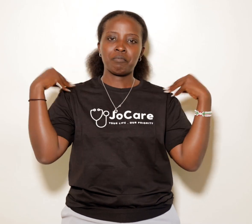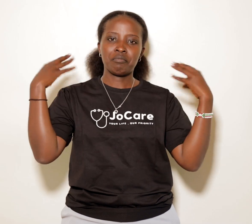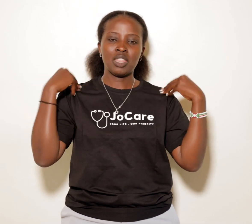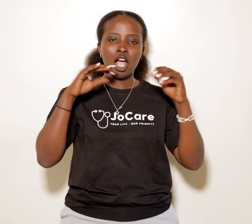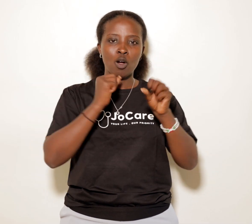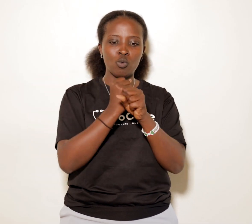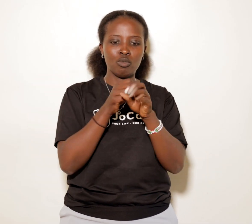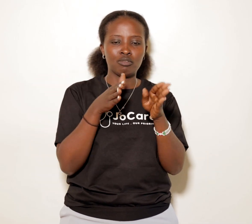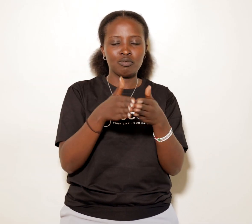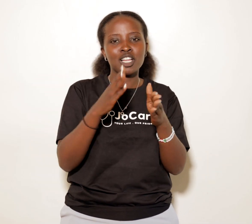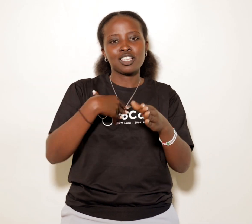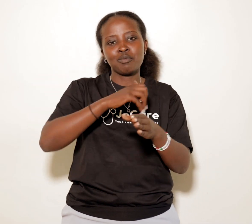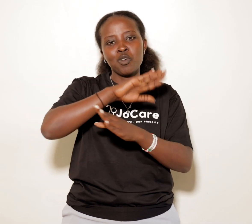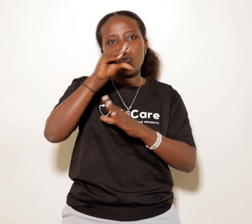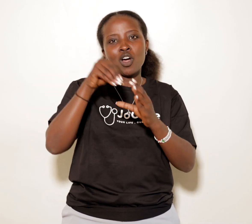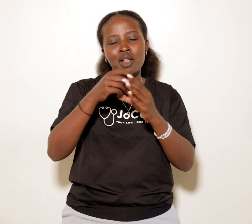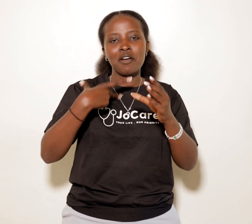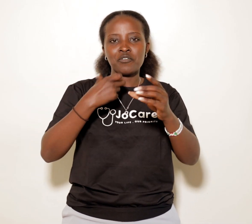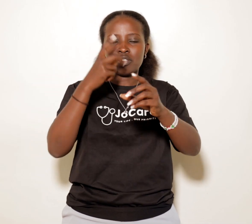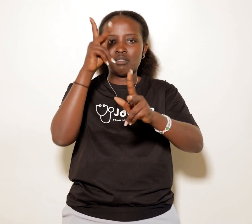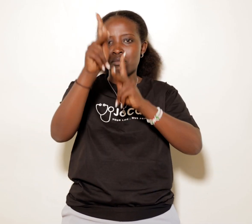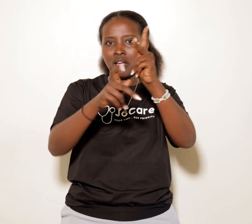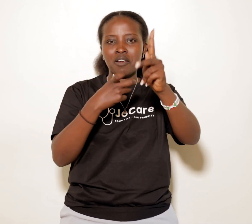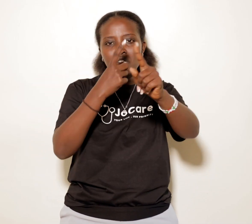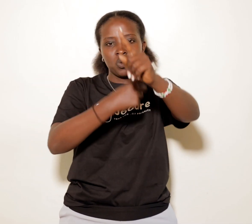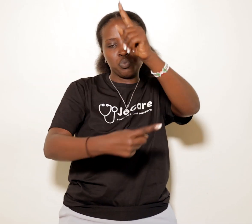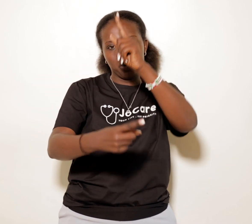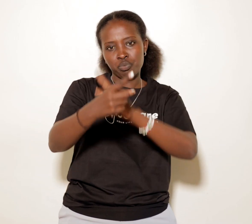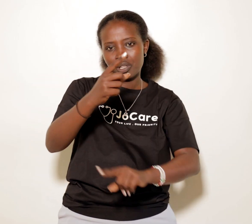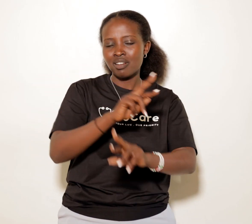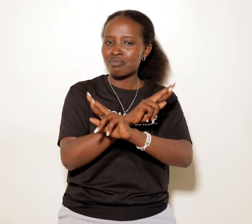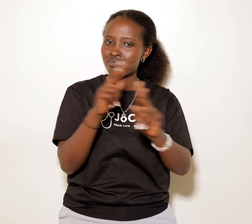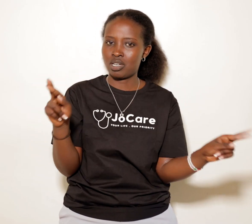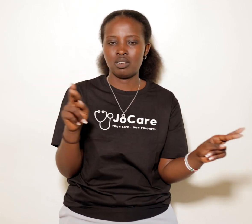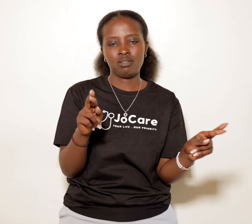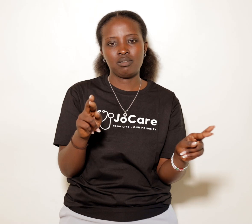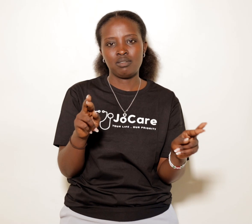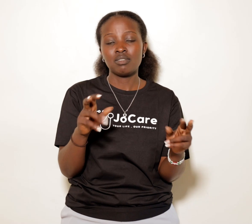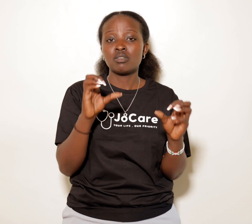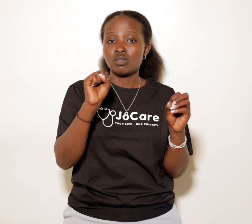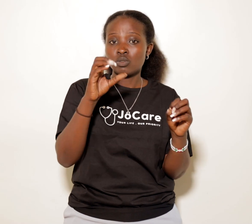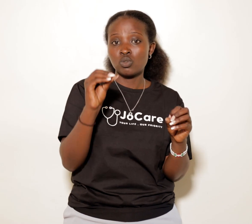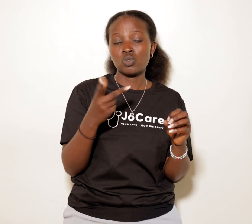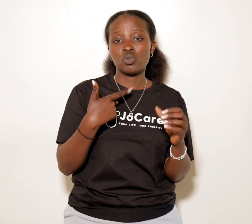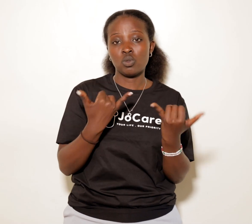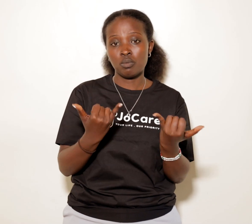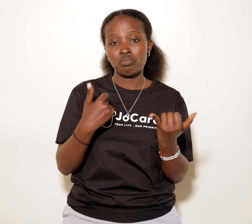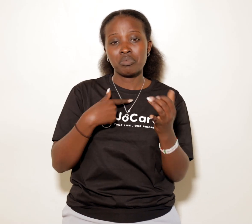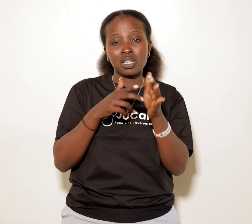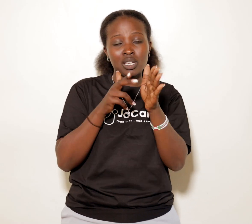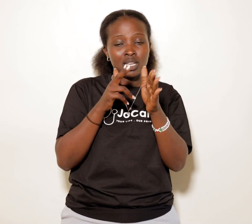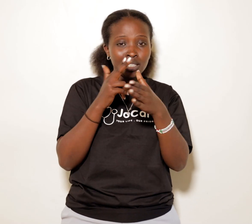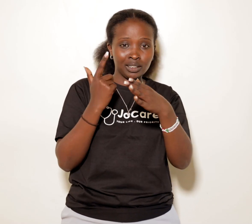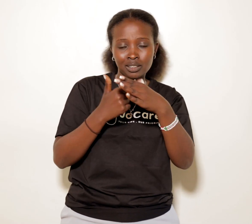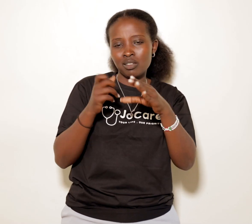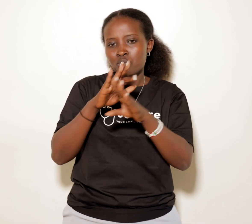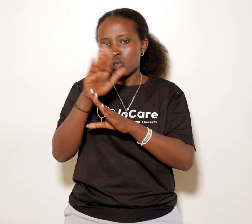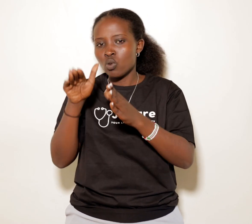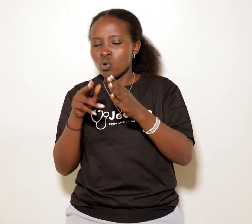sessions to people living with disabilities, all kinds of diverse people. Yeah. So technology now has been playing a big part